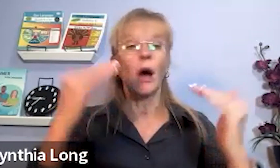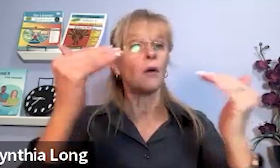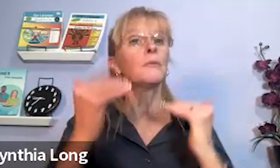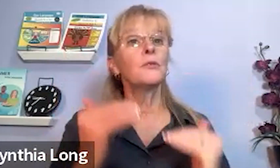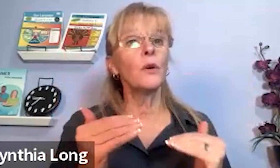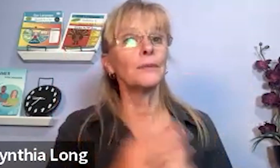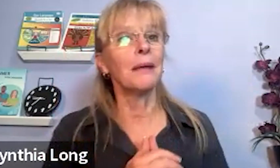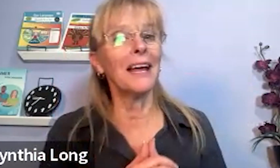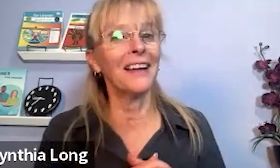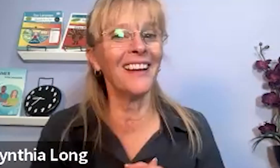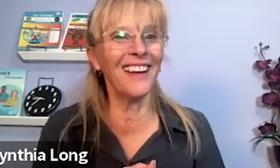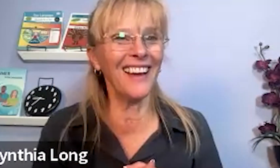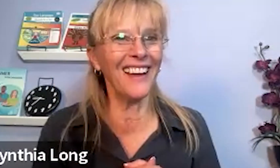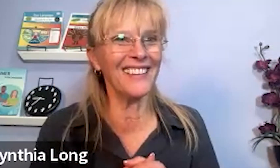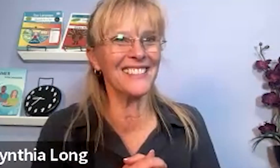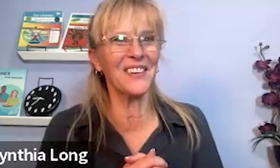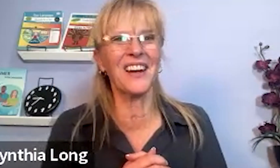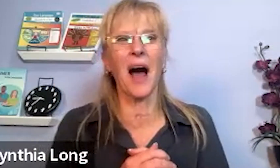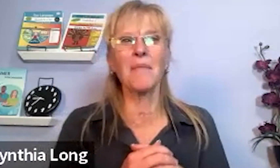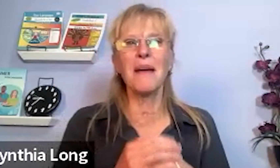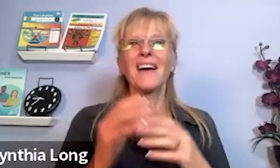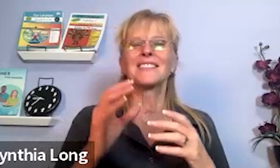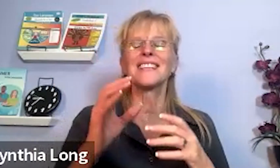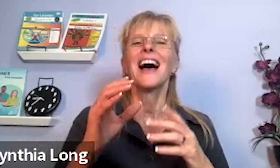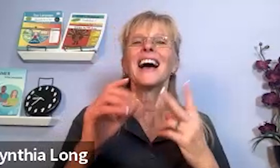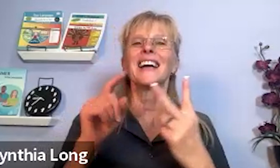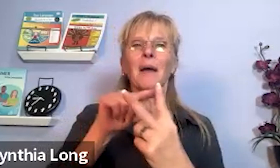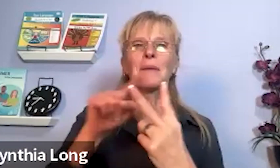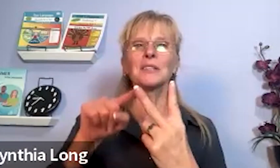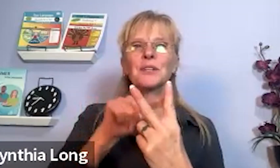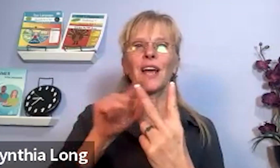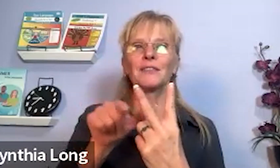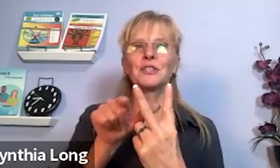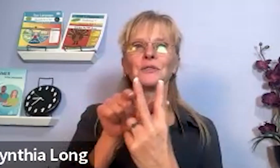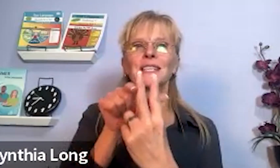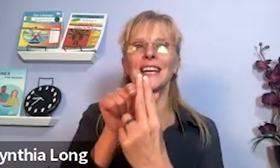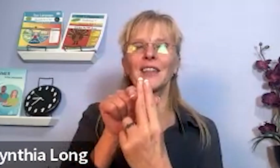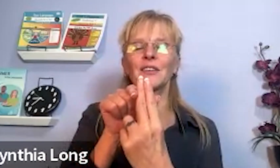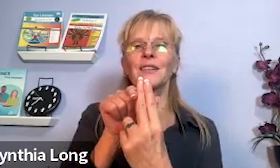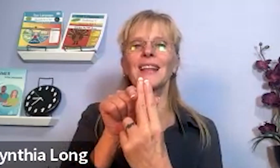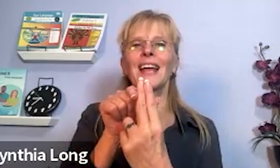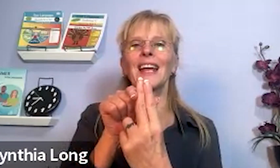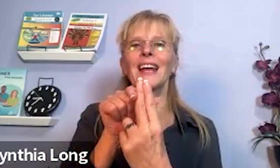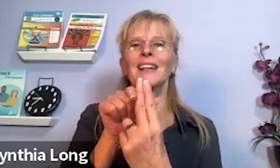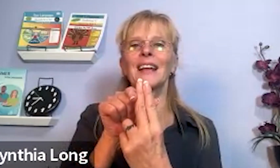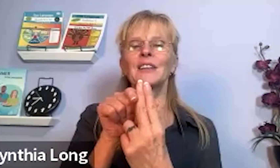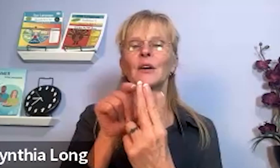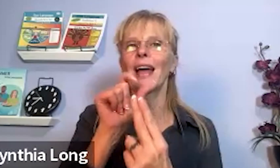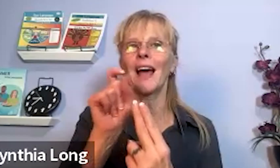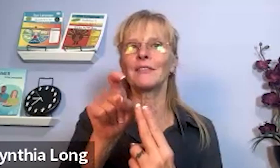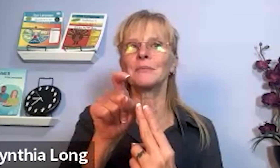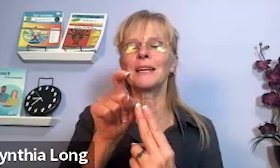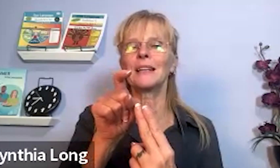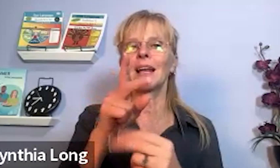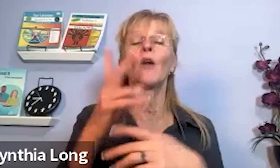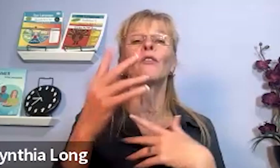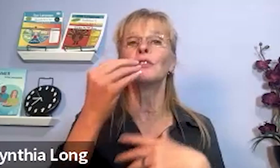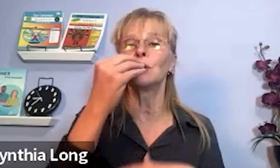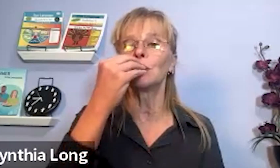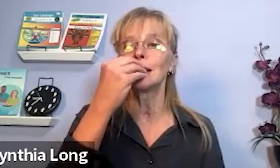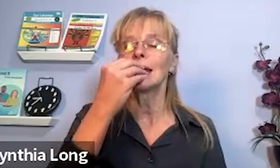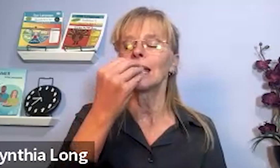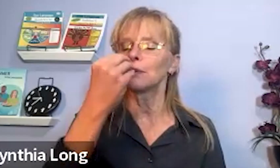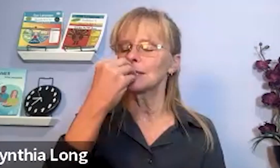So I'll move on. So compounds, when you have two together, they don't have to be like,